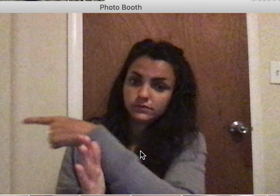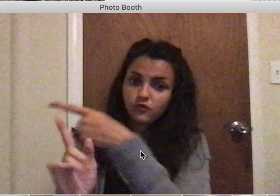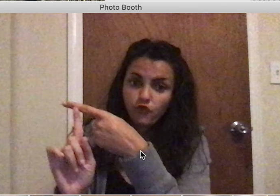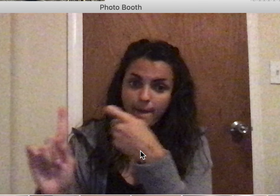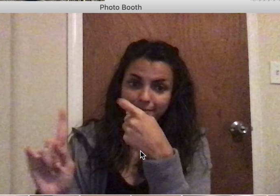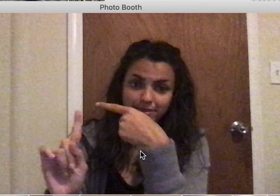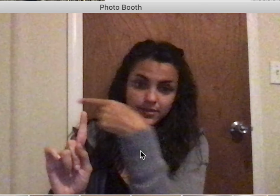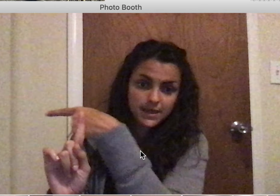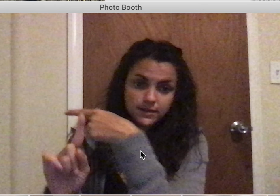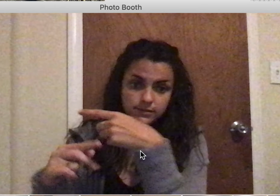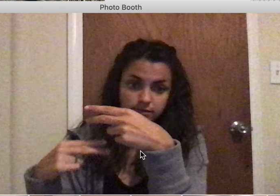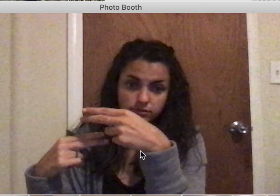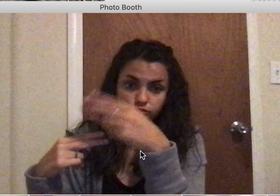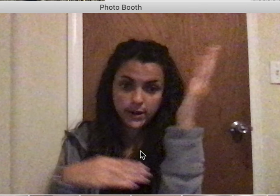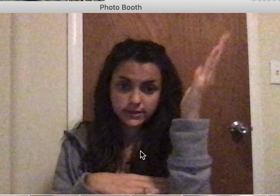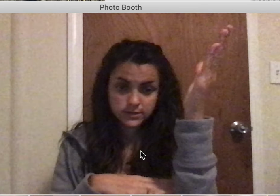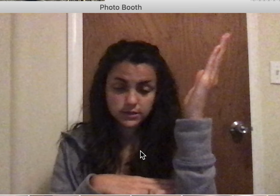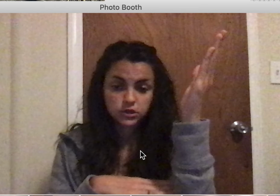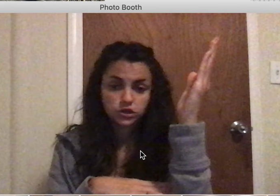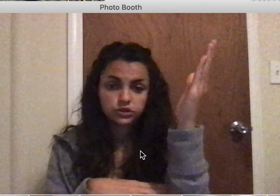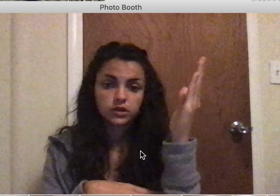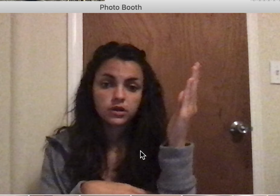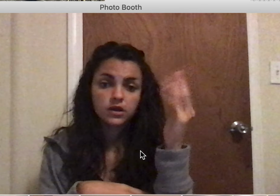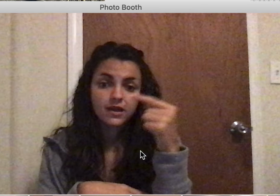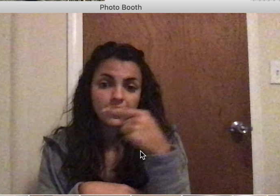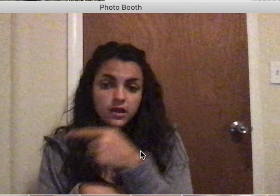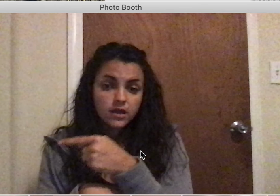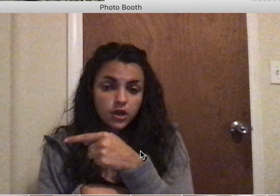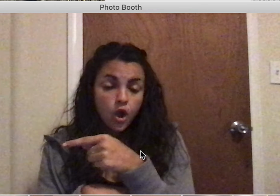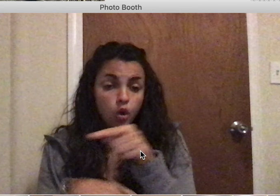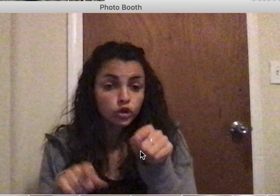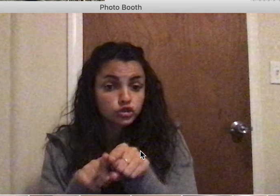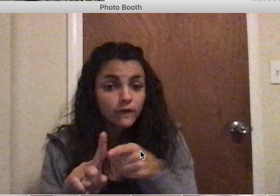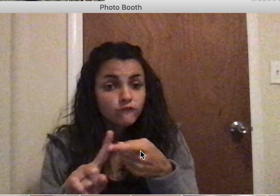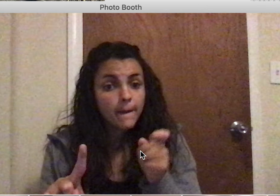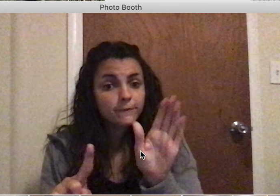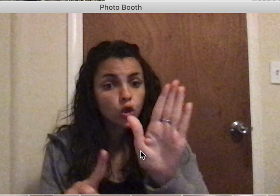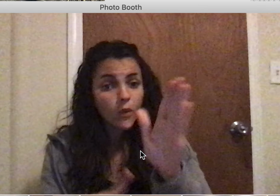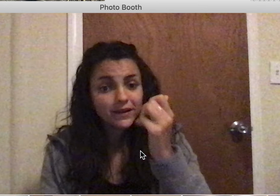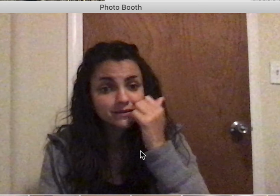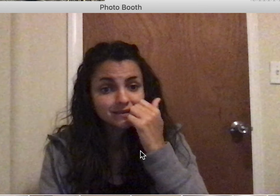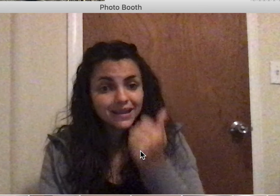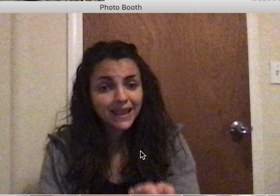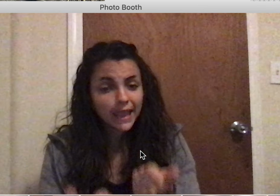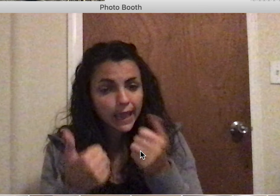you think of ways that humans are going to affect the